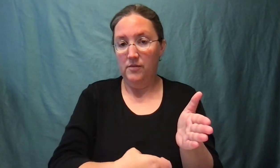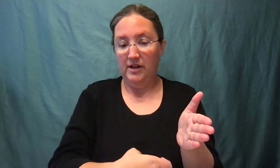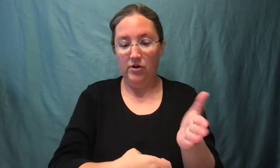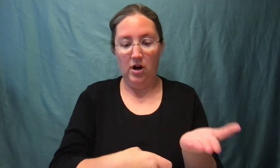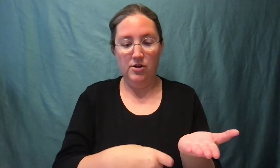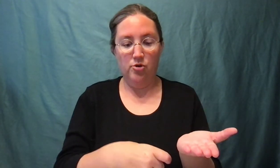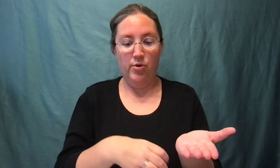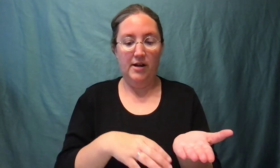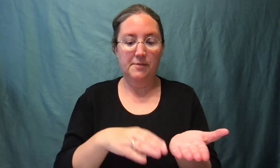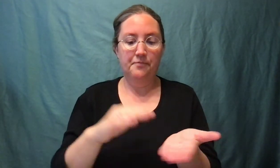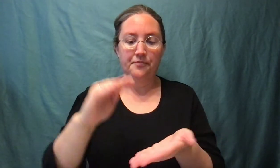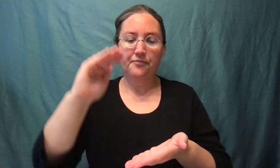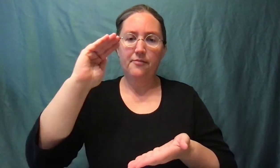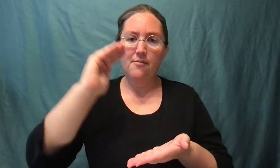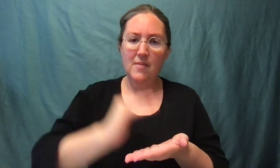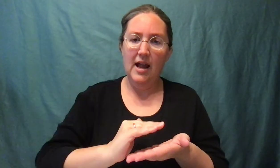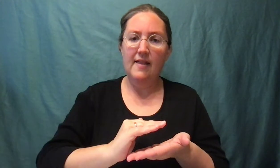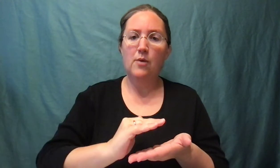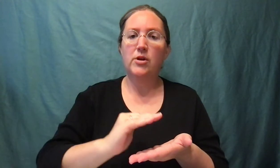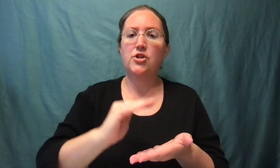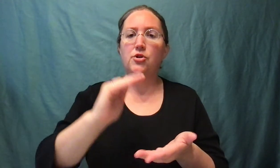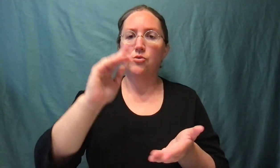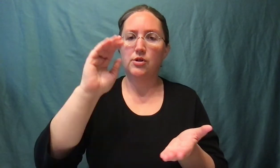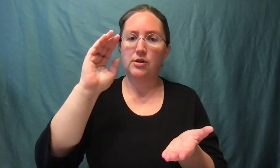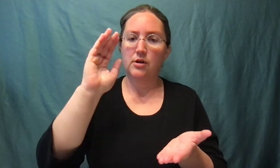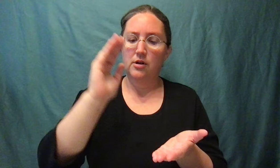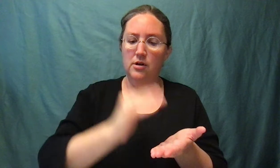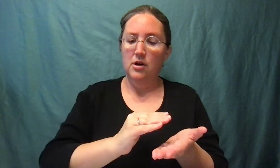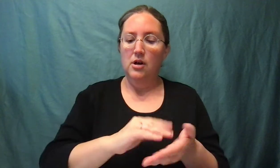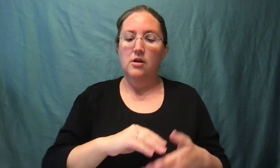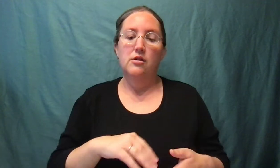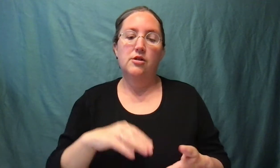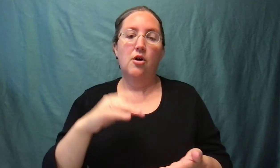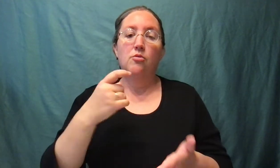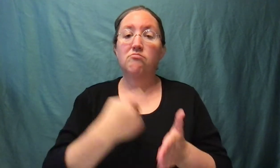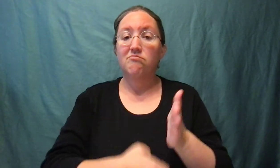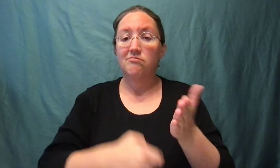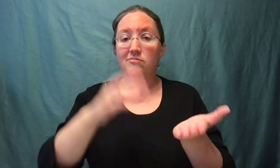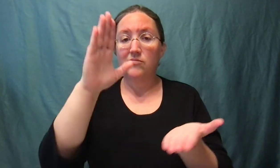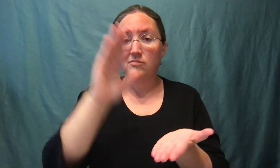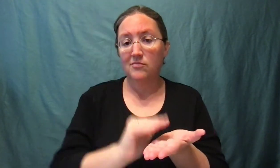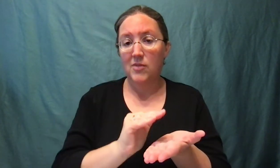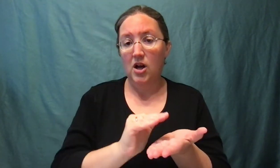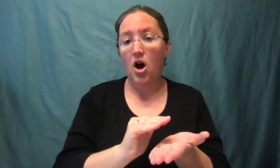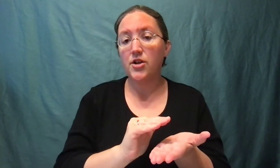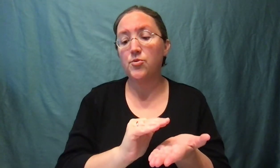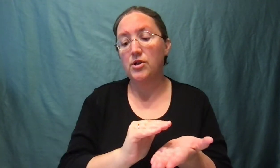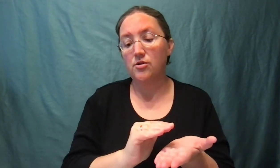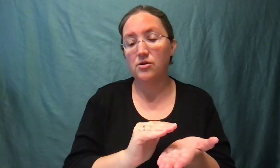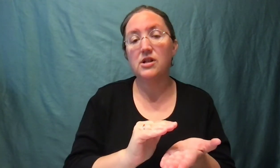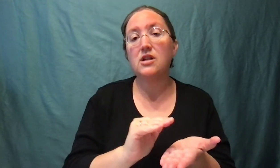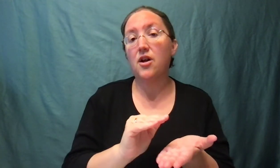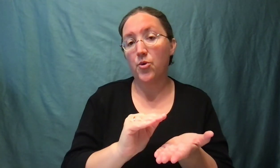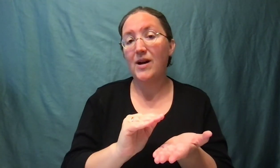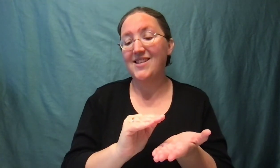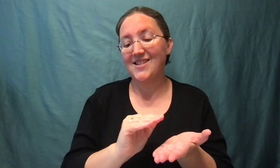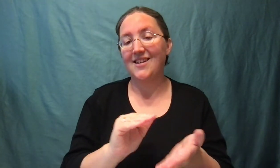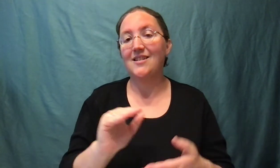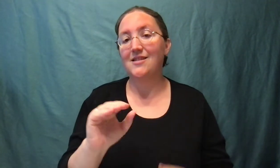for cost or price. And that reduce. So cost reduce is another way to sign